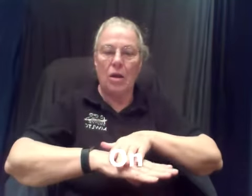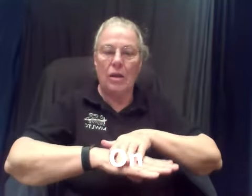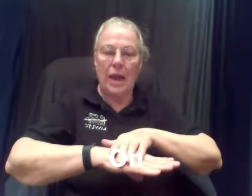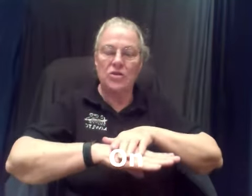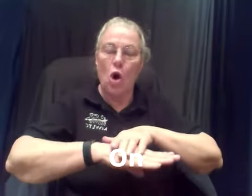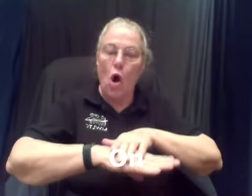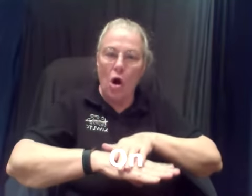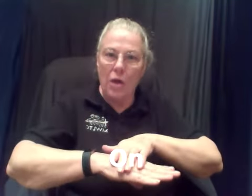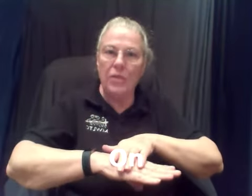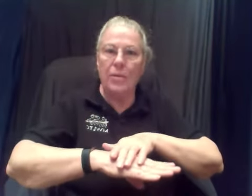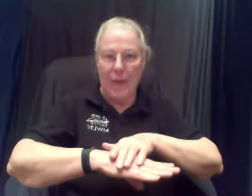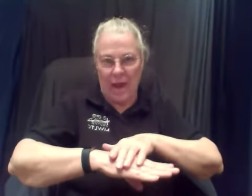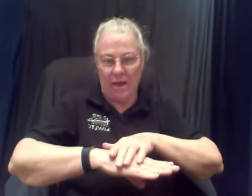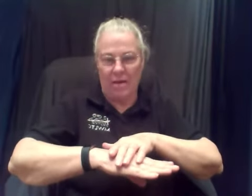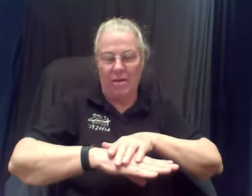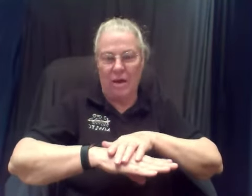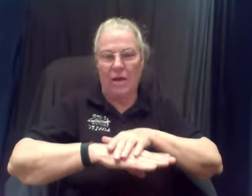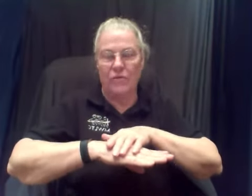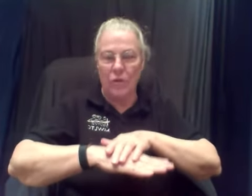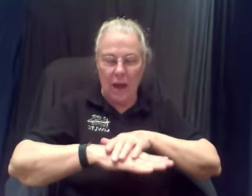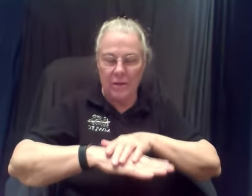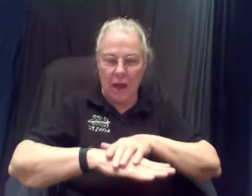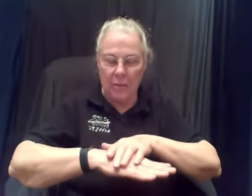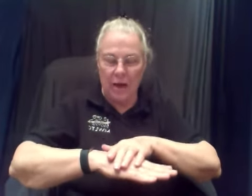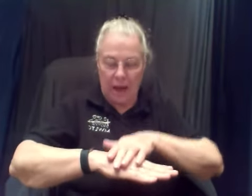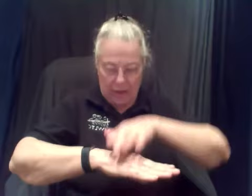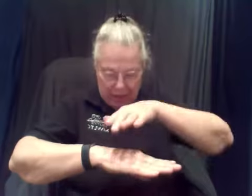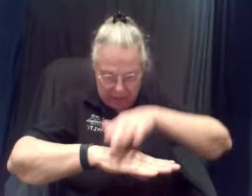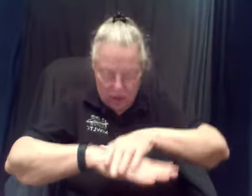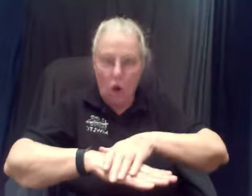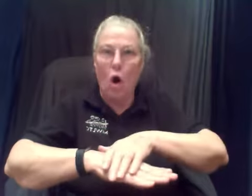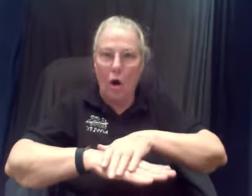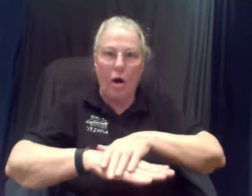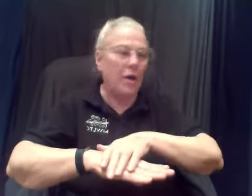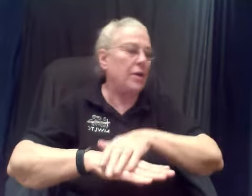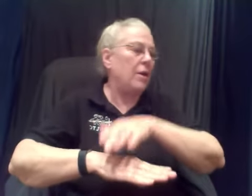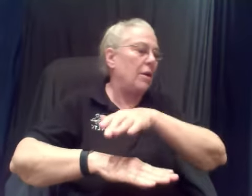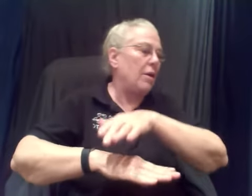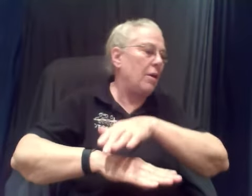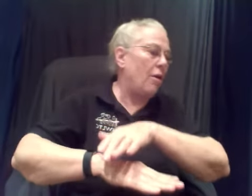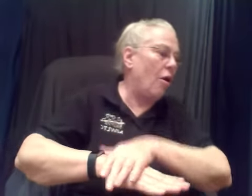lands on the back of your non-dominant hand. It's on. On.